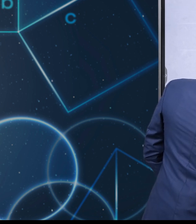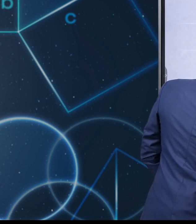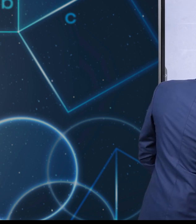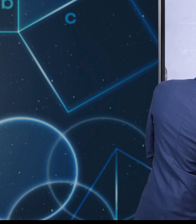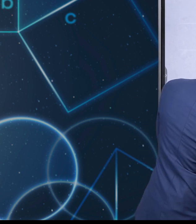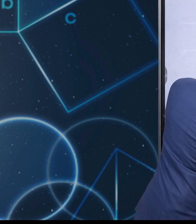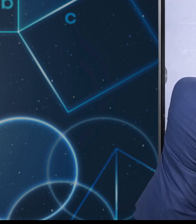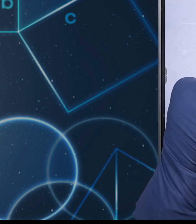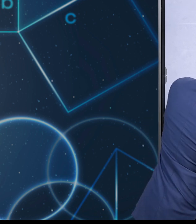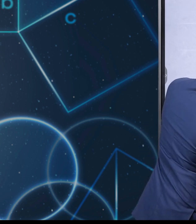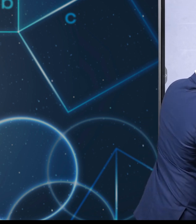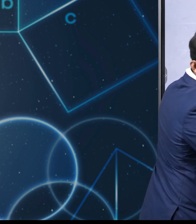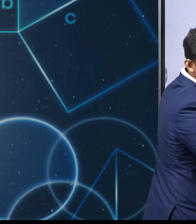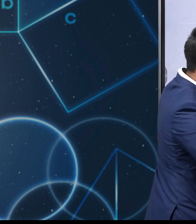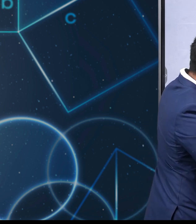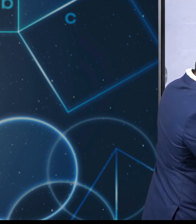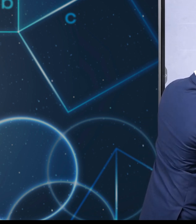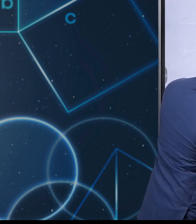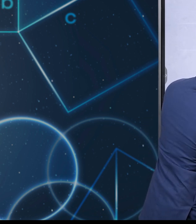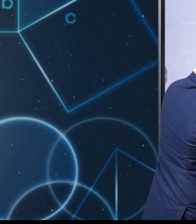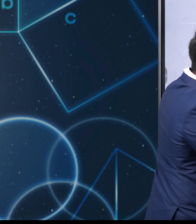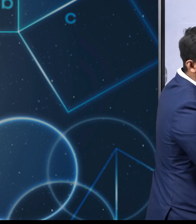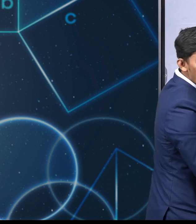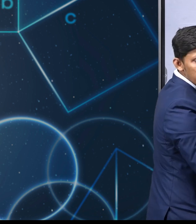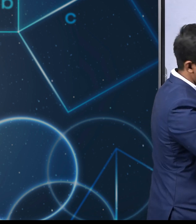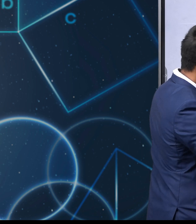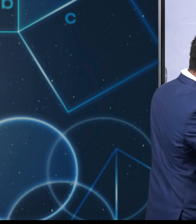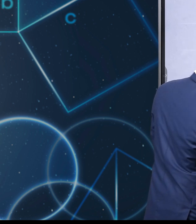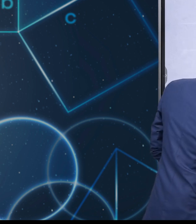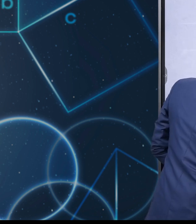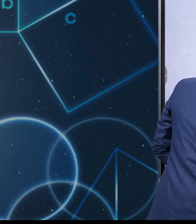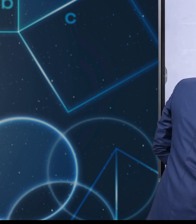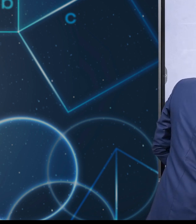And we find the value of x, which is equal to 18 into 24 by 6.